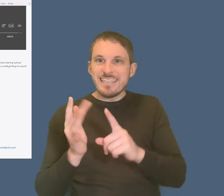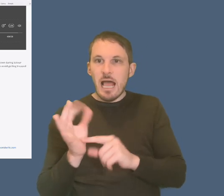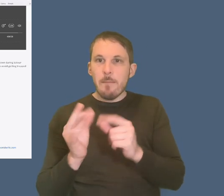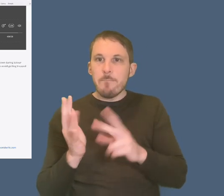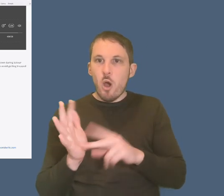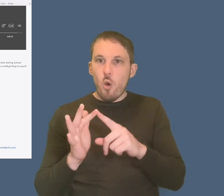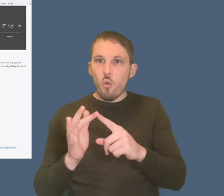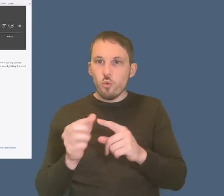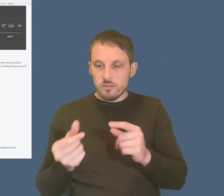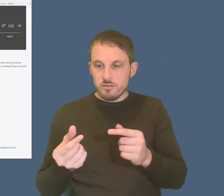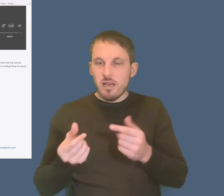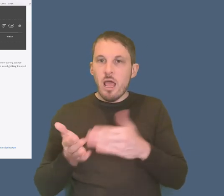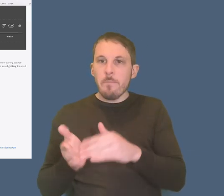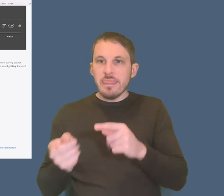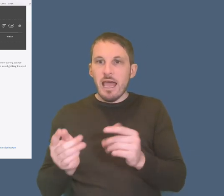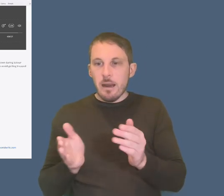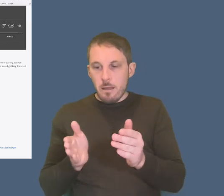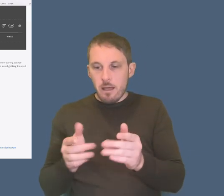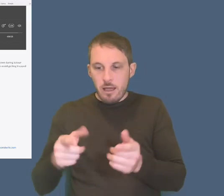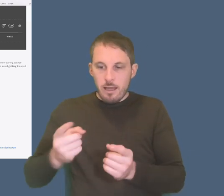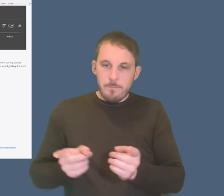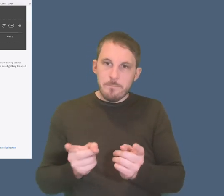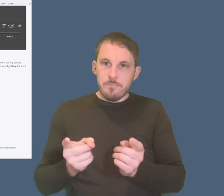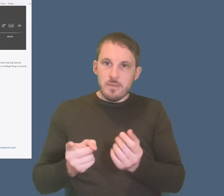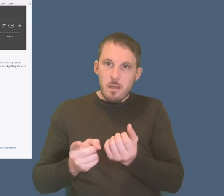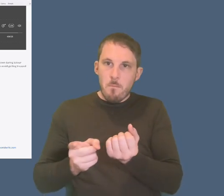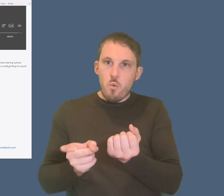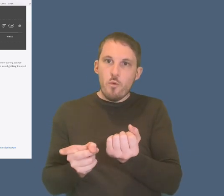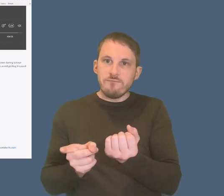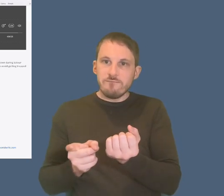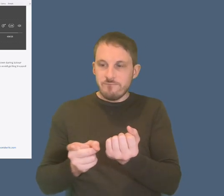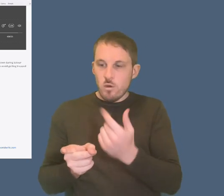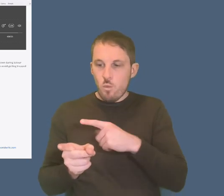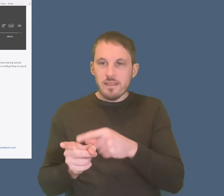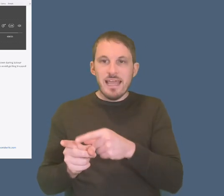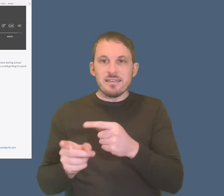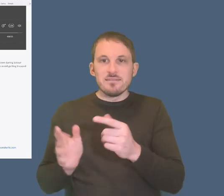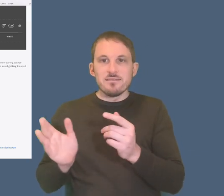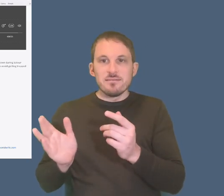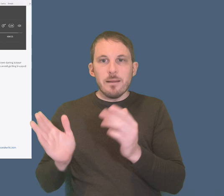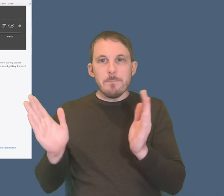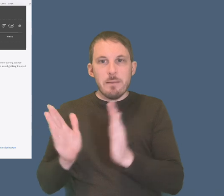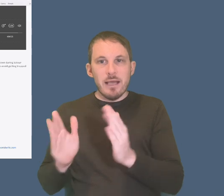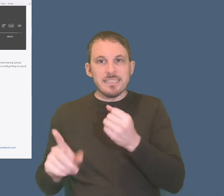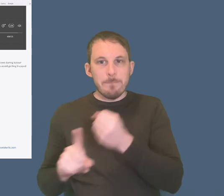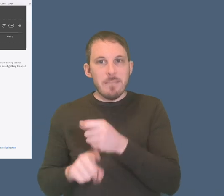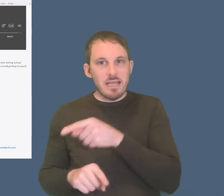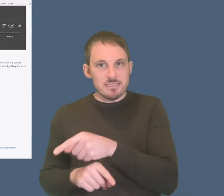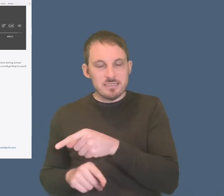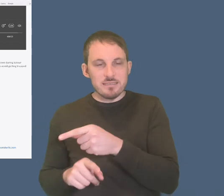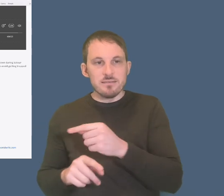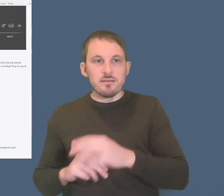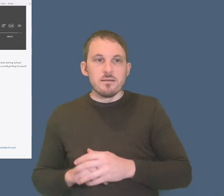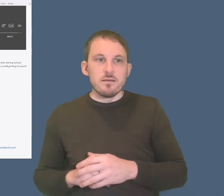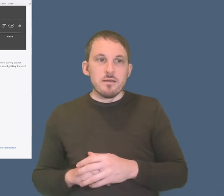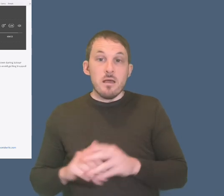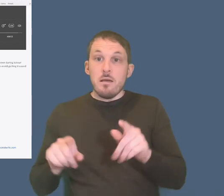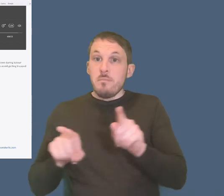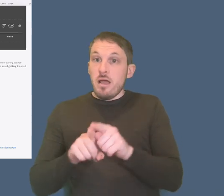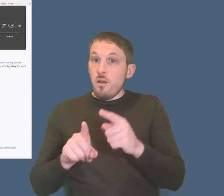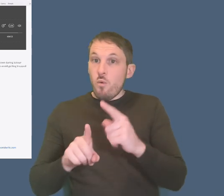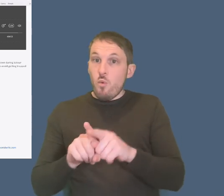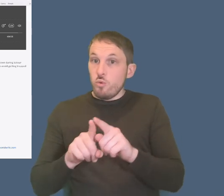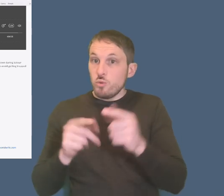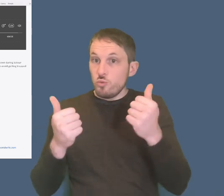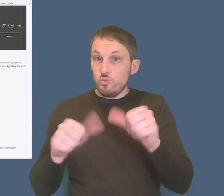and forth to allow her baby through. So we wanted to minimize the impact of that side-lying position, but also use the fact that when you're